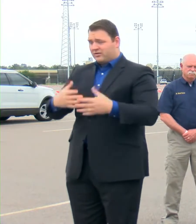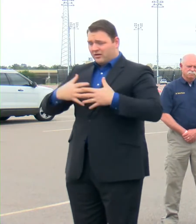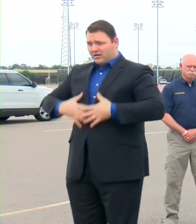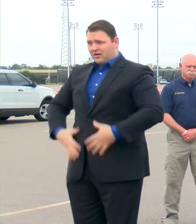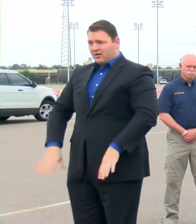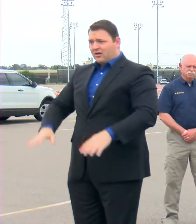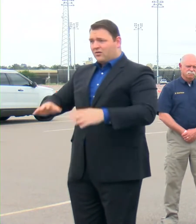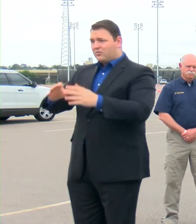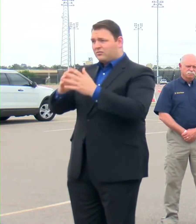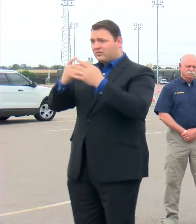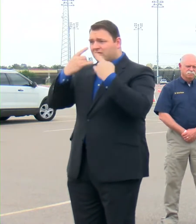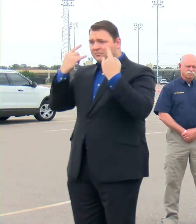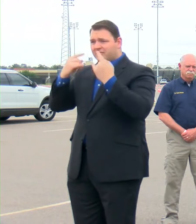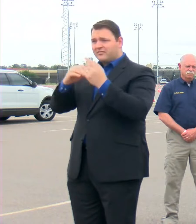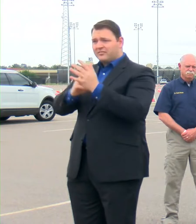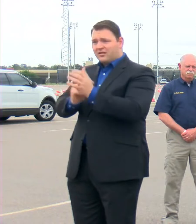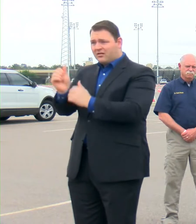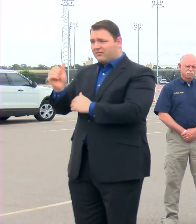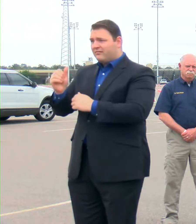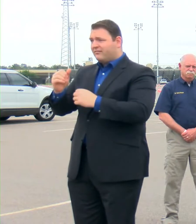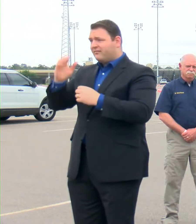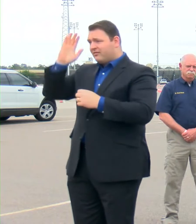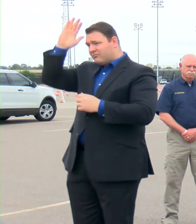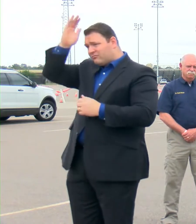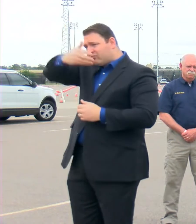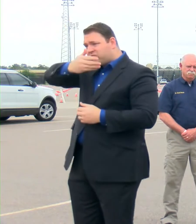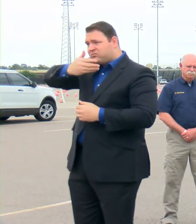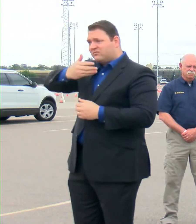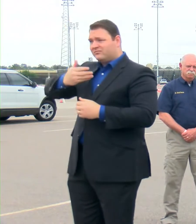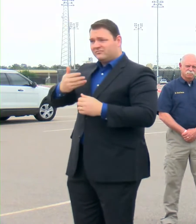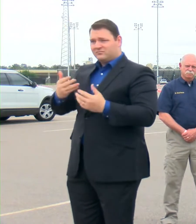gloves, face shields, you can let